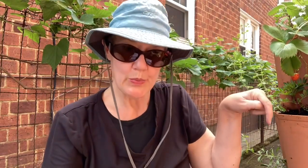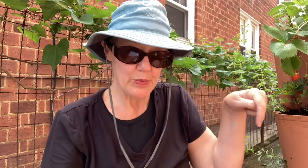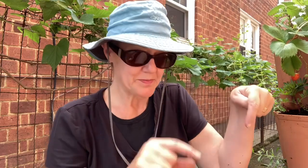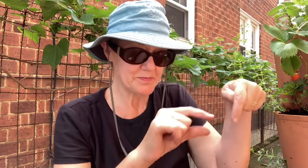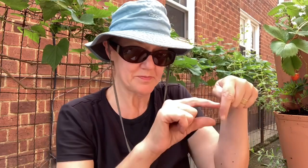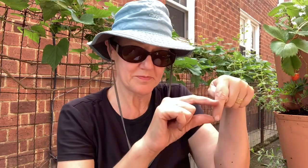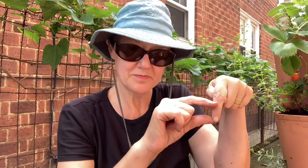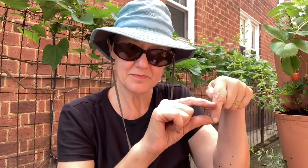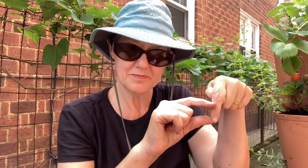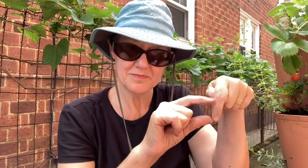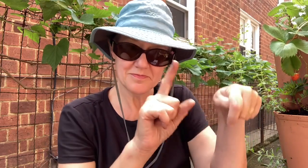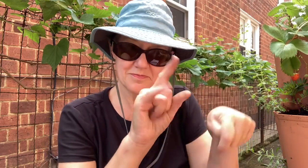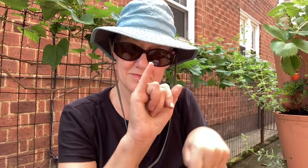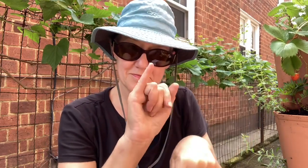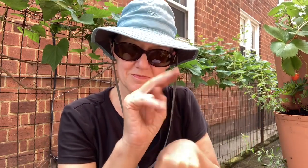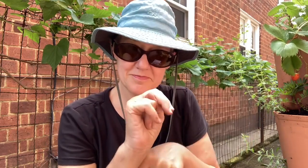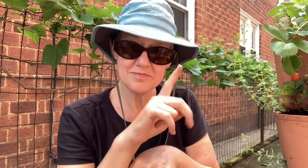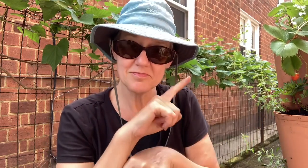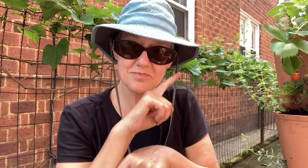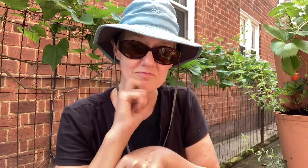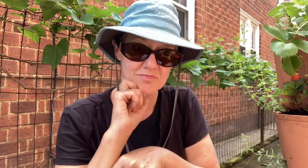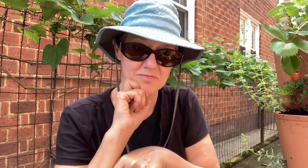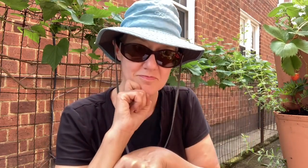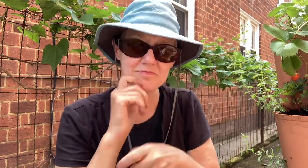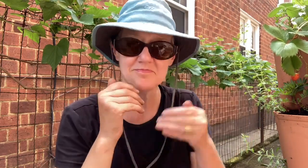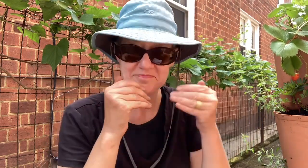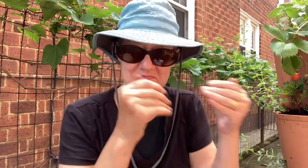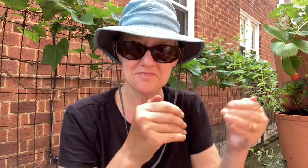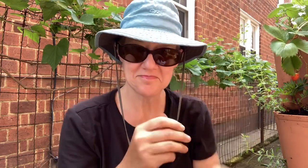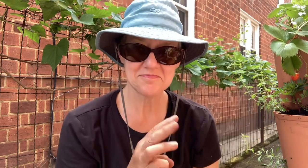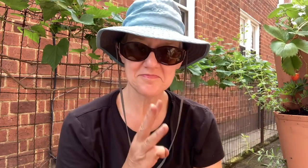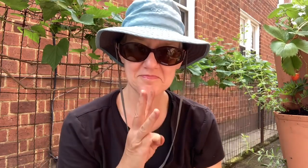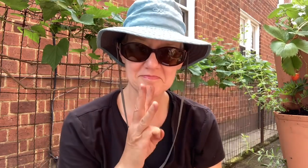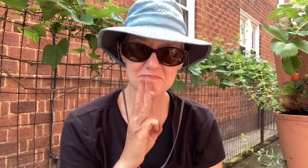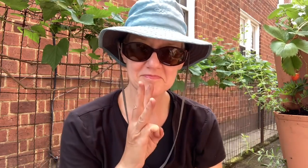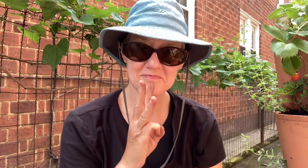Test the top inch of the soil, and if it's dry, then go ahead and water.